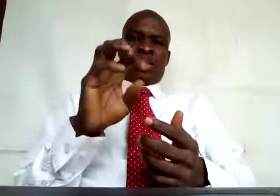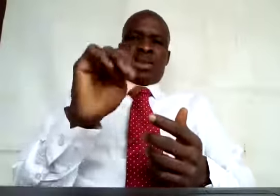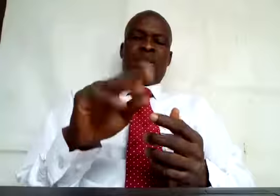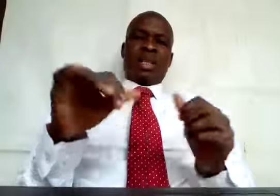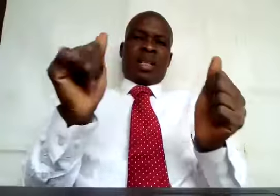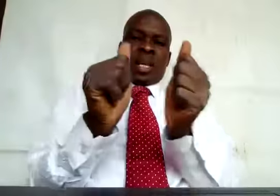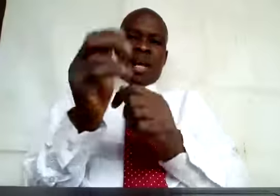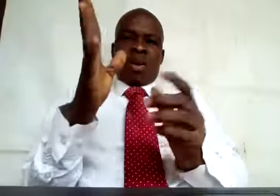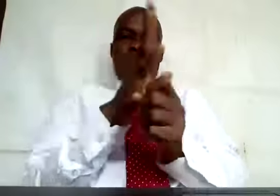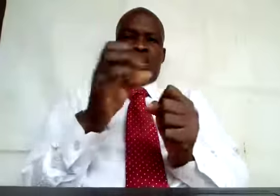or electricity.